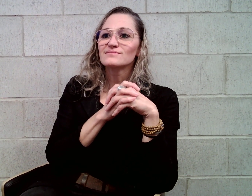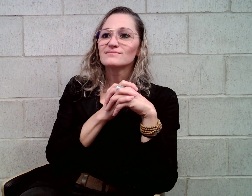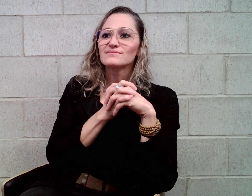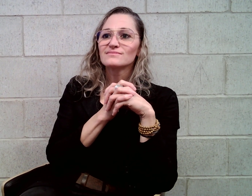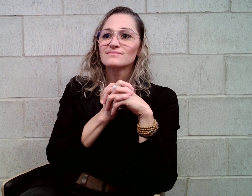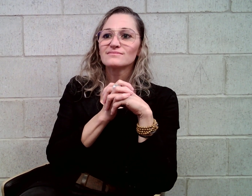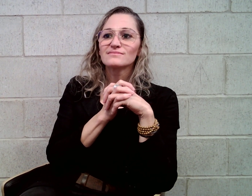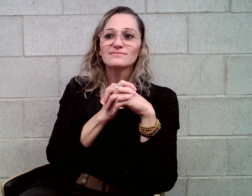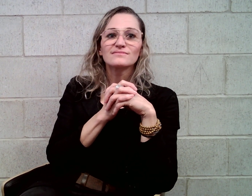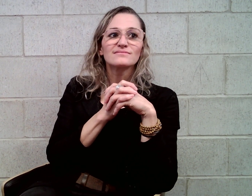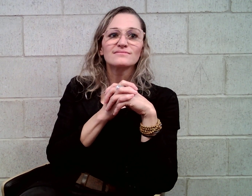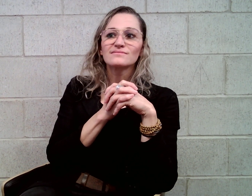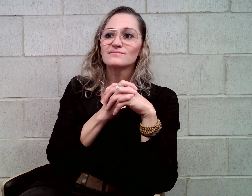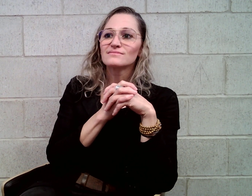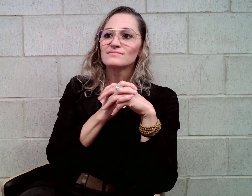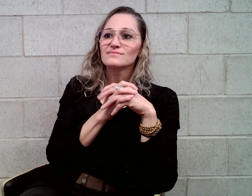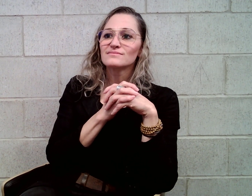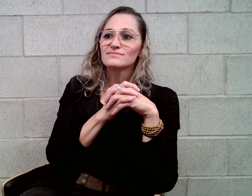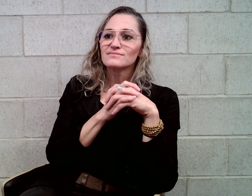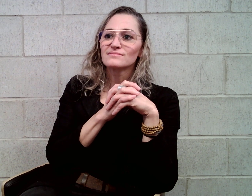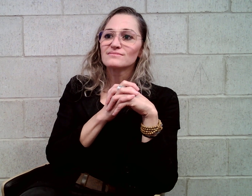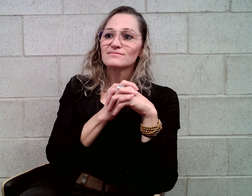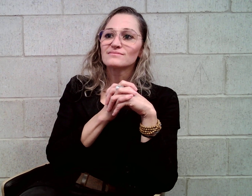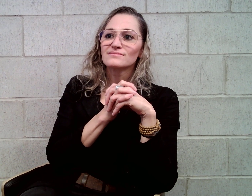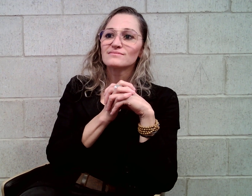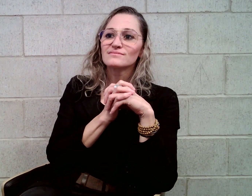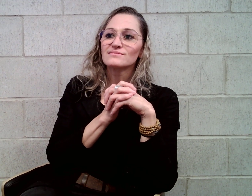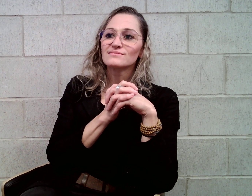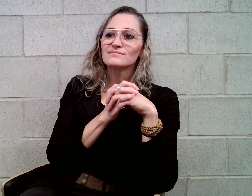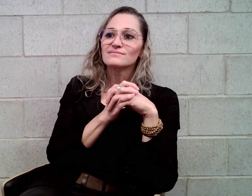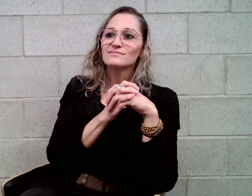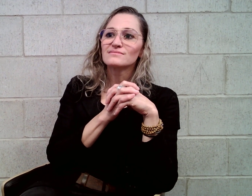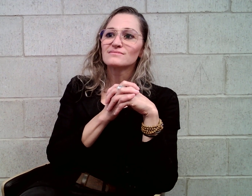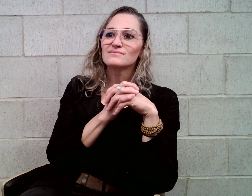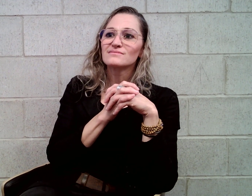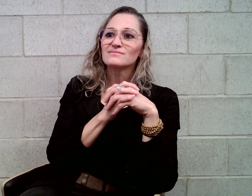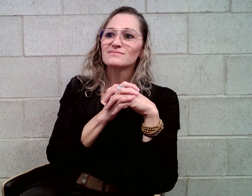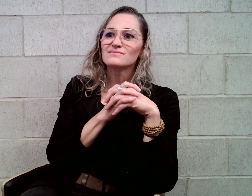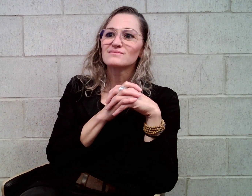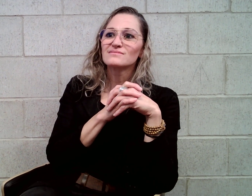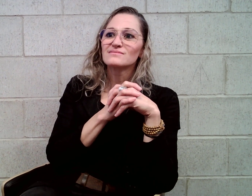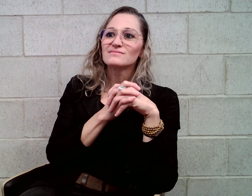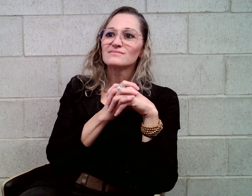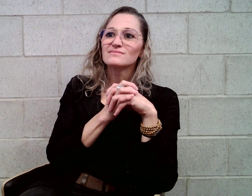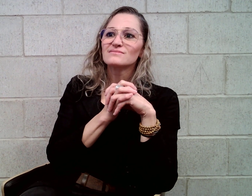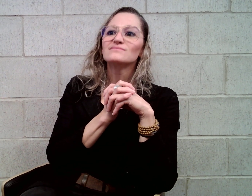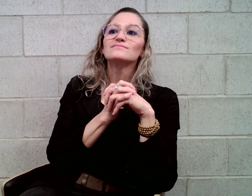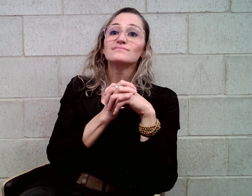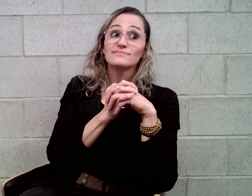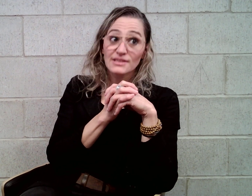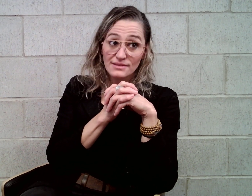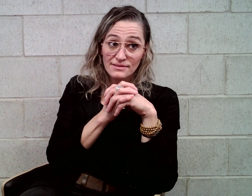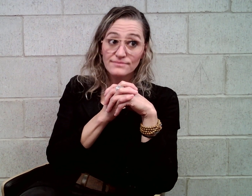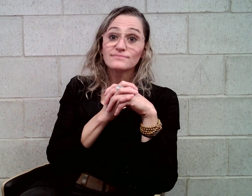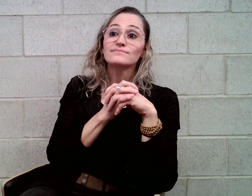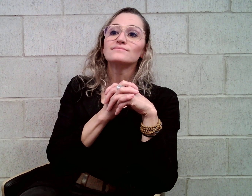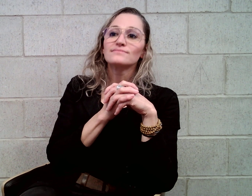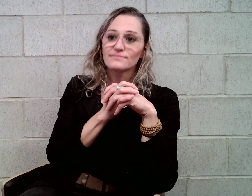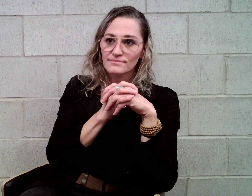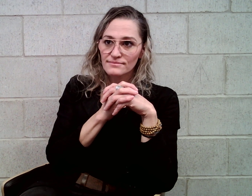Queen Gertrude is like, Horatio, take care of Ophelia. And that's where I learned as Ophelia, some of the signing for the scene